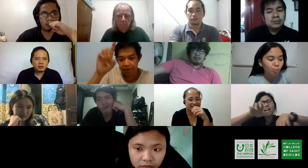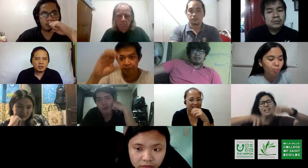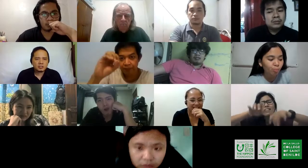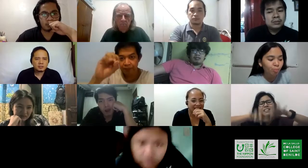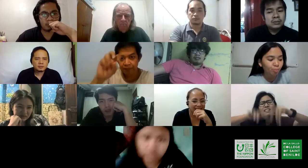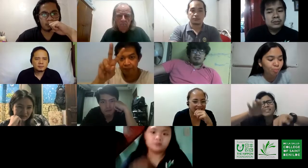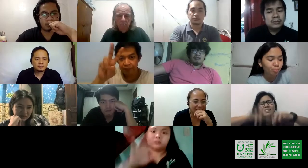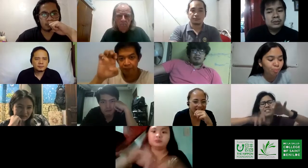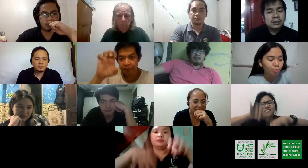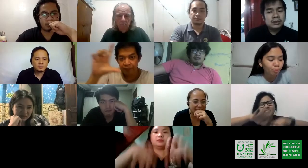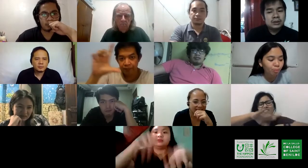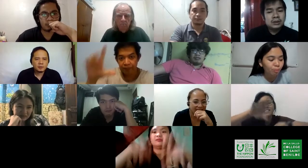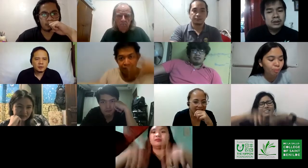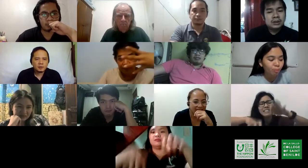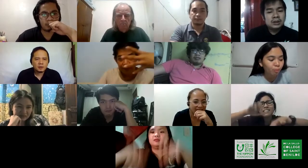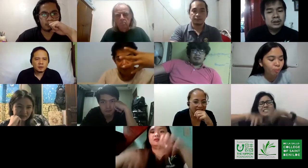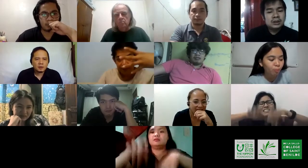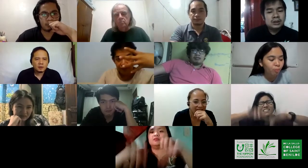Gerald